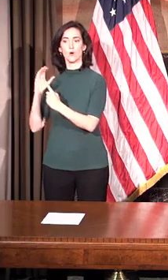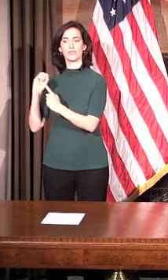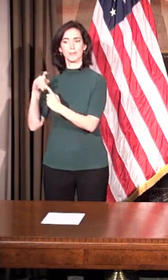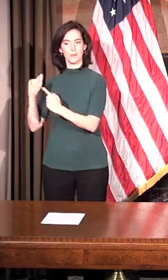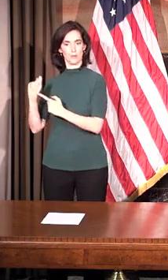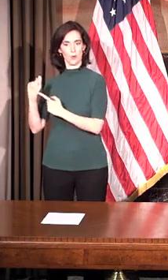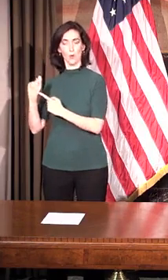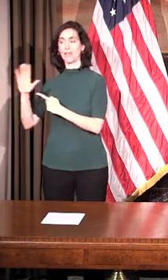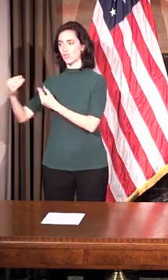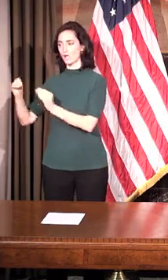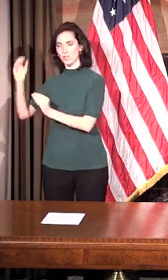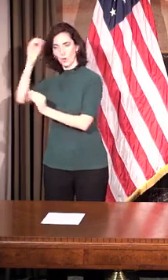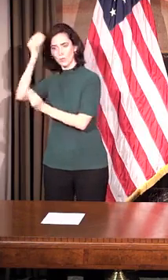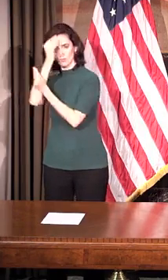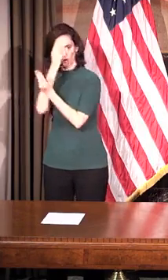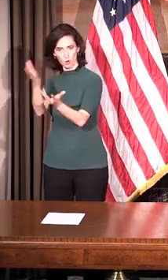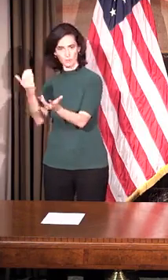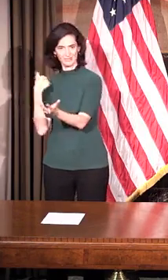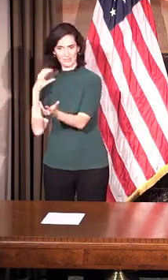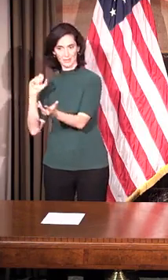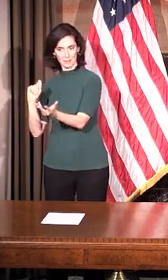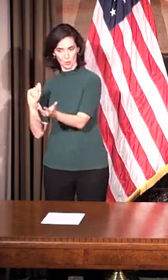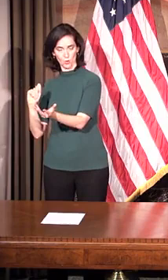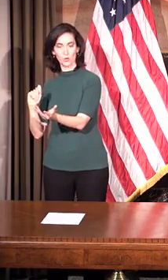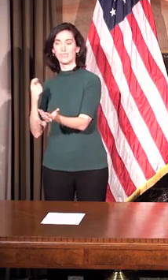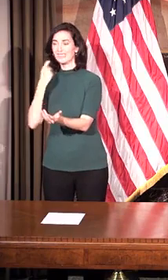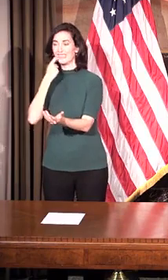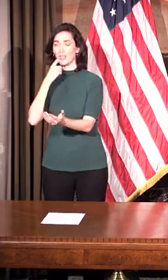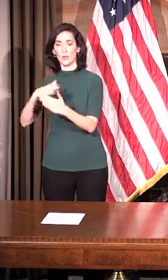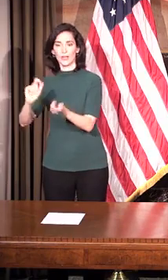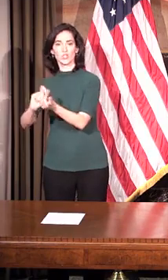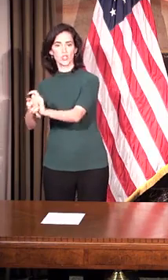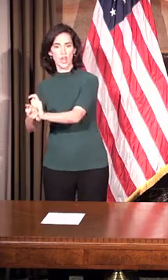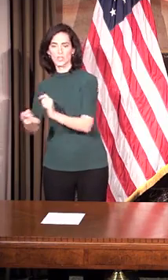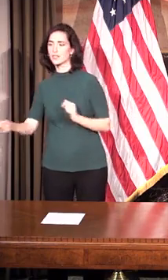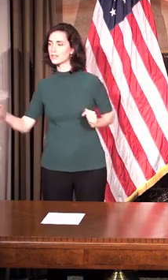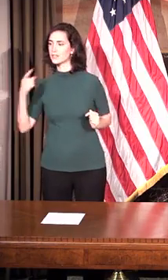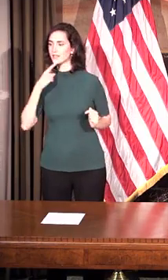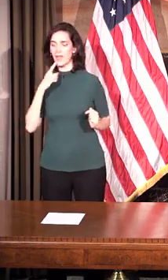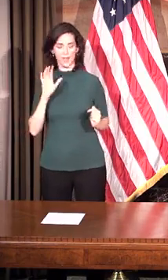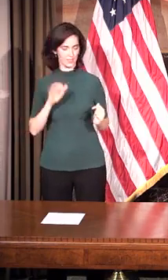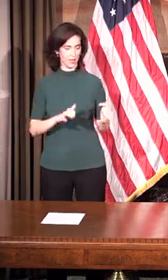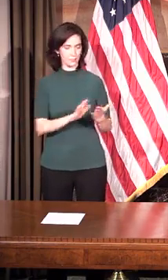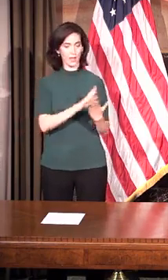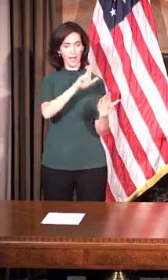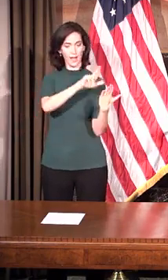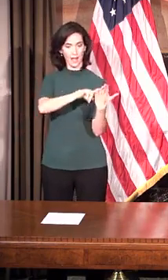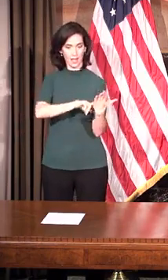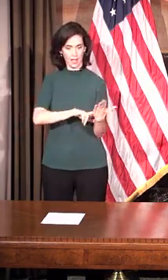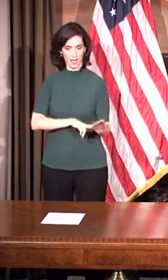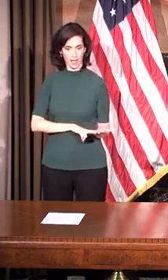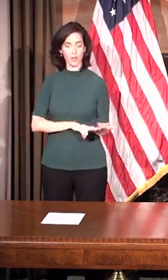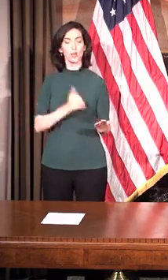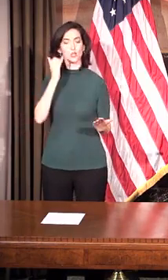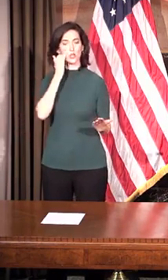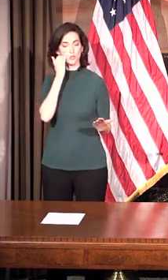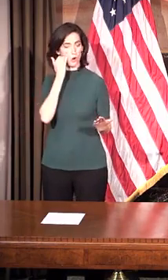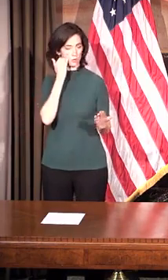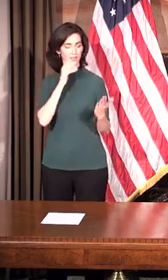out by his office. But over the weekend, he was saying that the petition itself once it secured more than